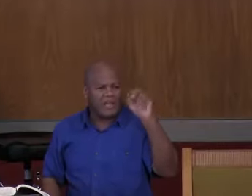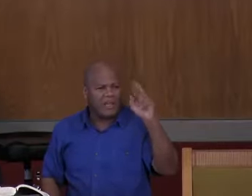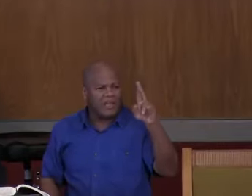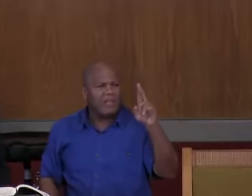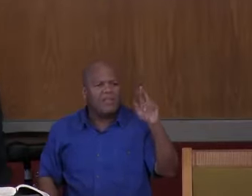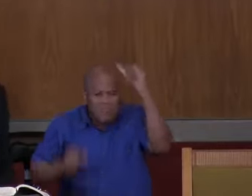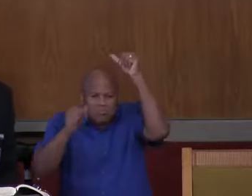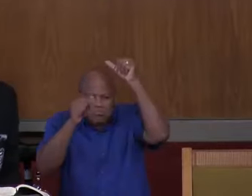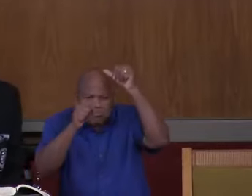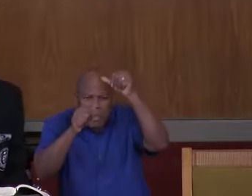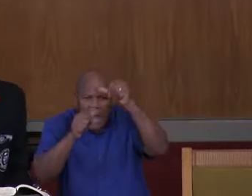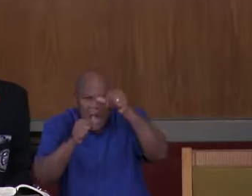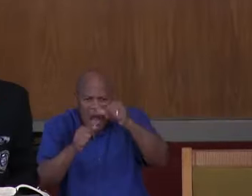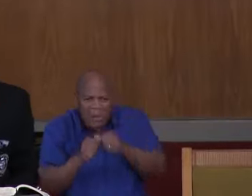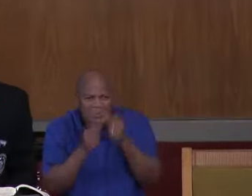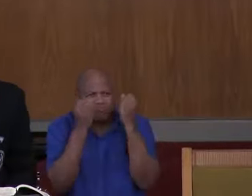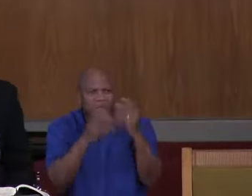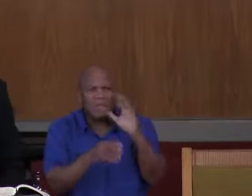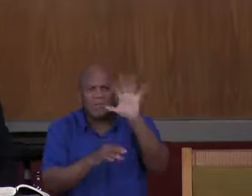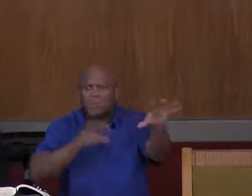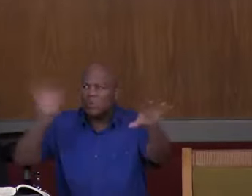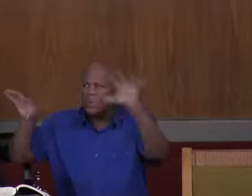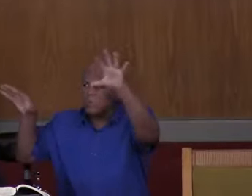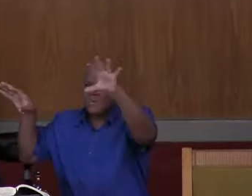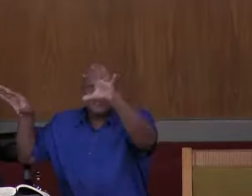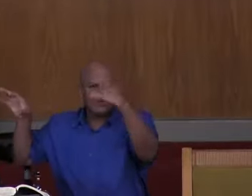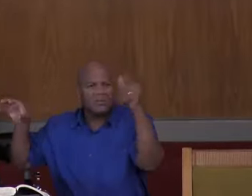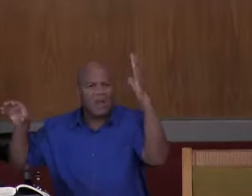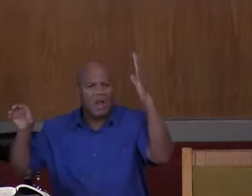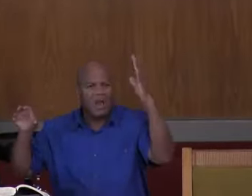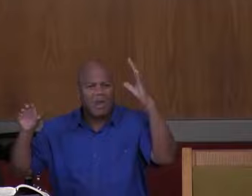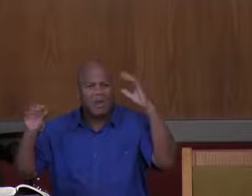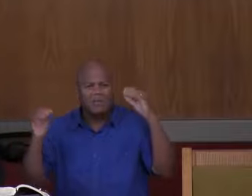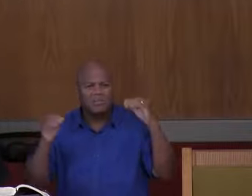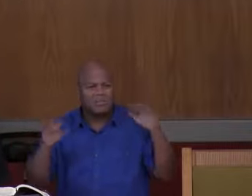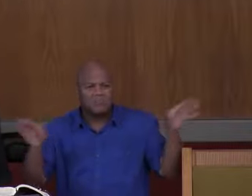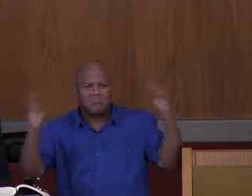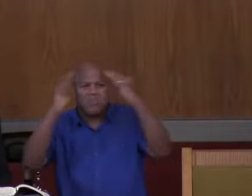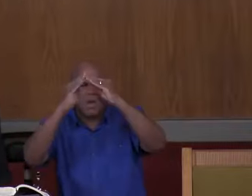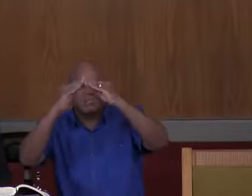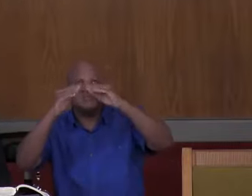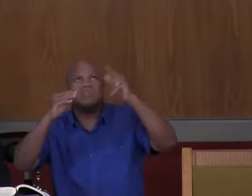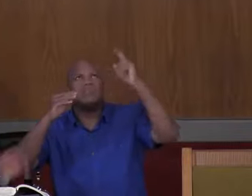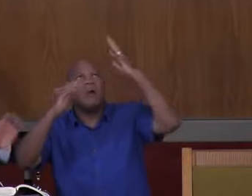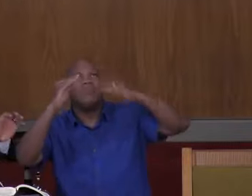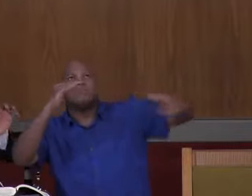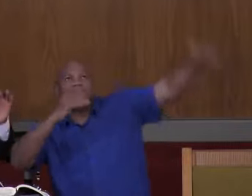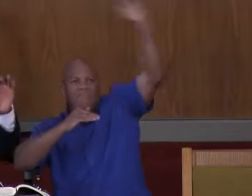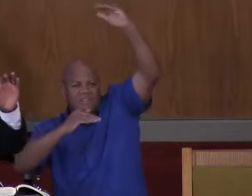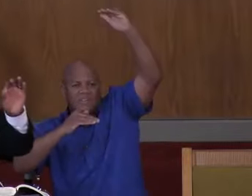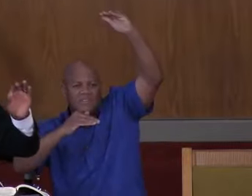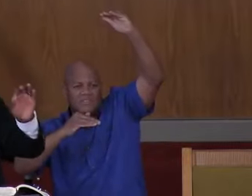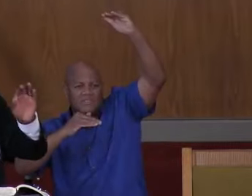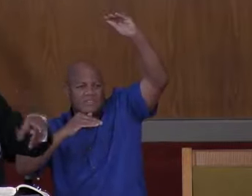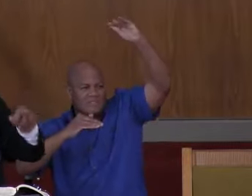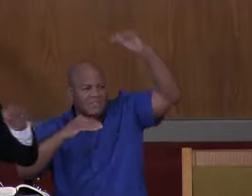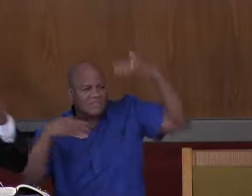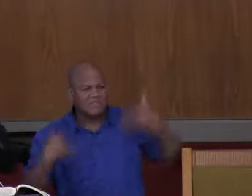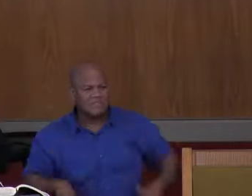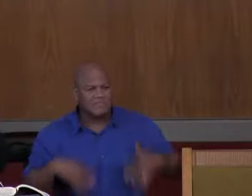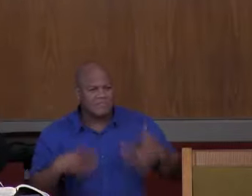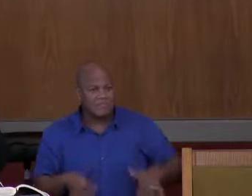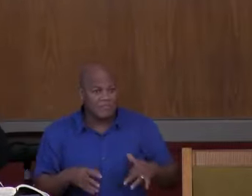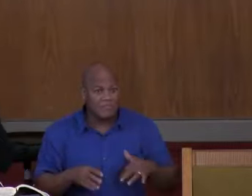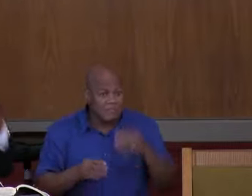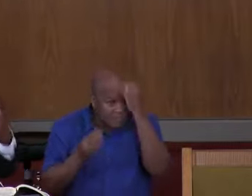us that God is bigger than us. Do I have a witness? And I stop by to tell you, this